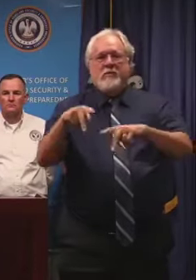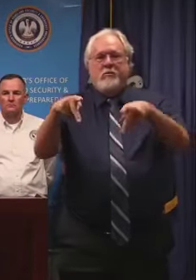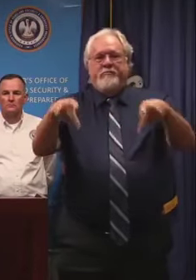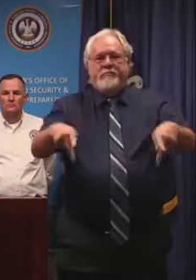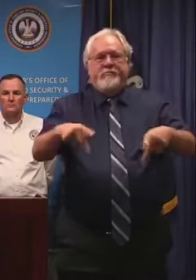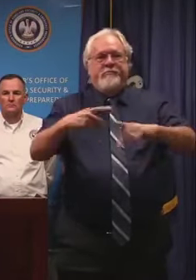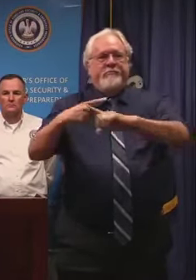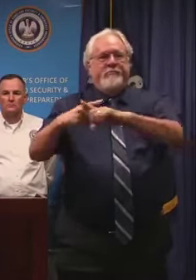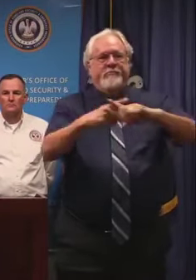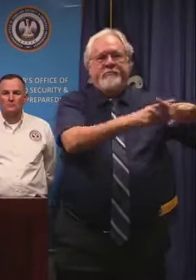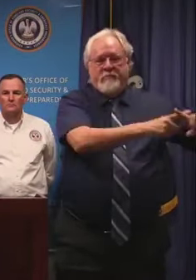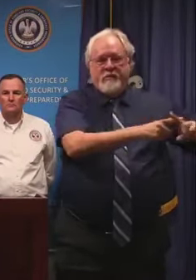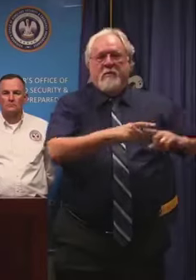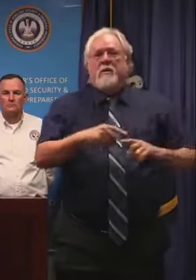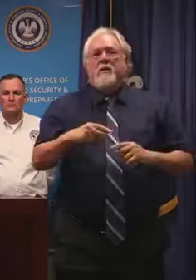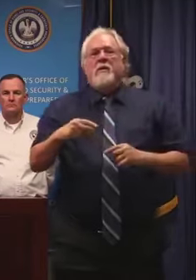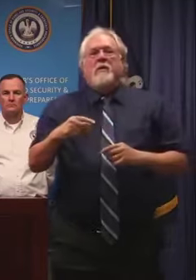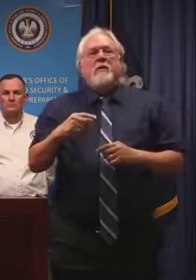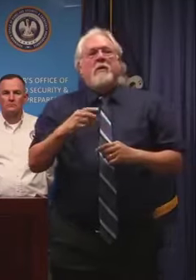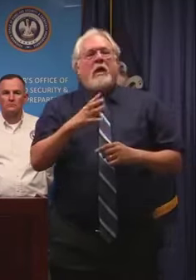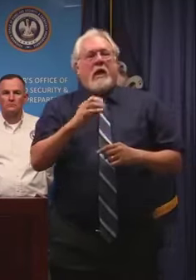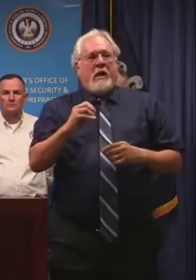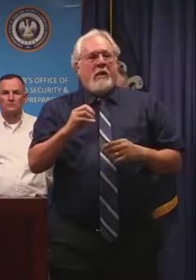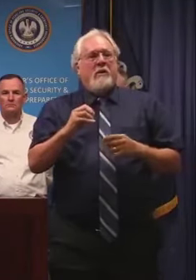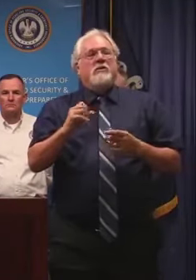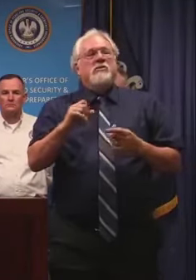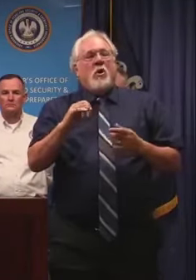before local officials can, to mark them and to